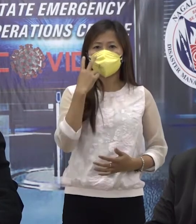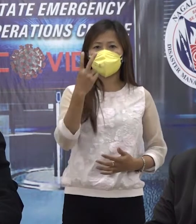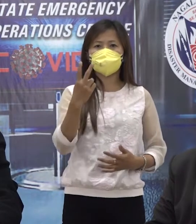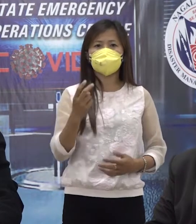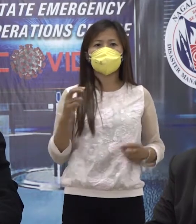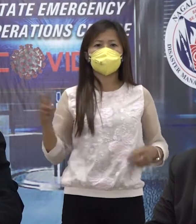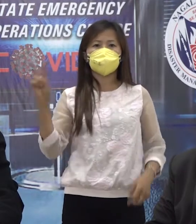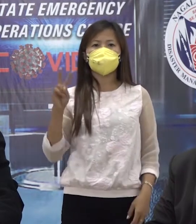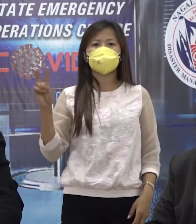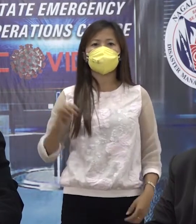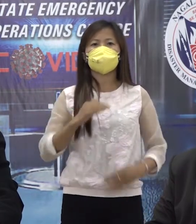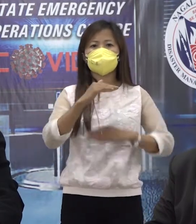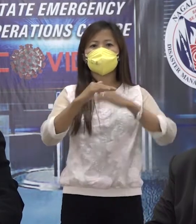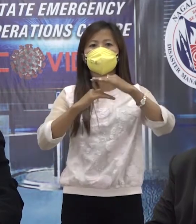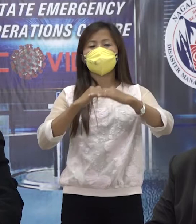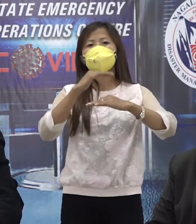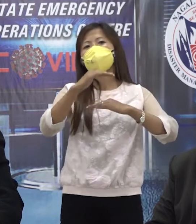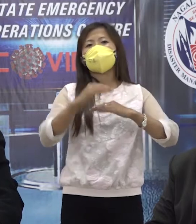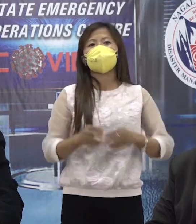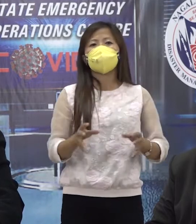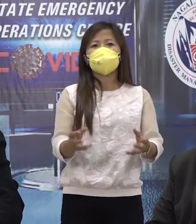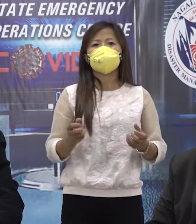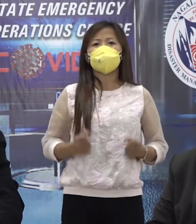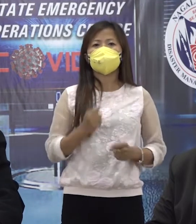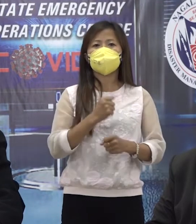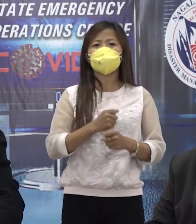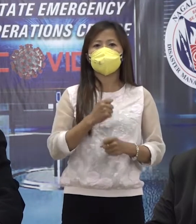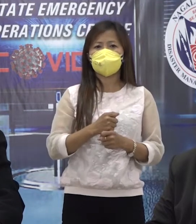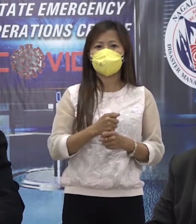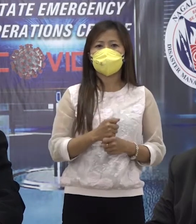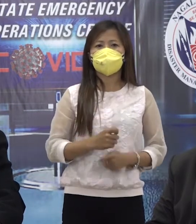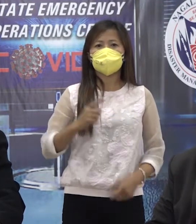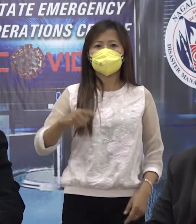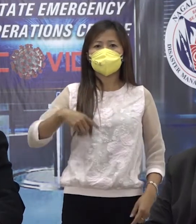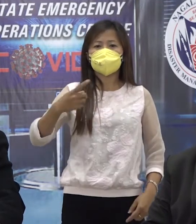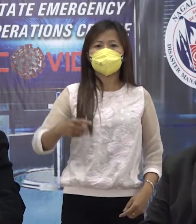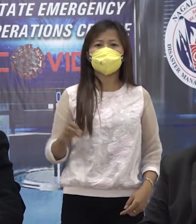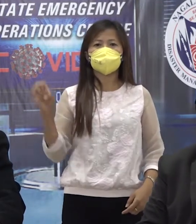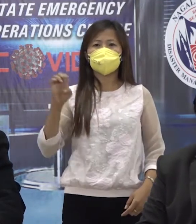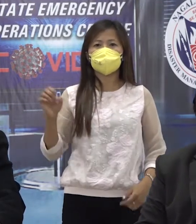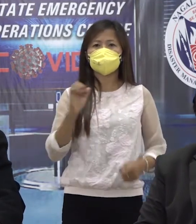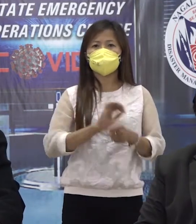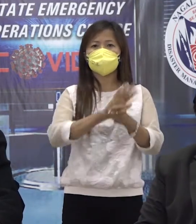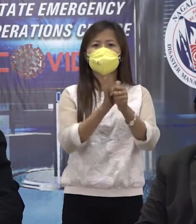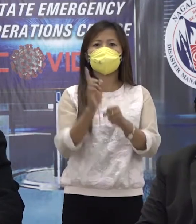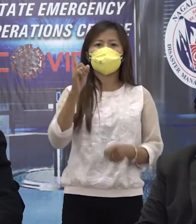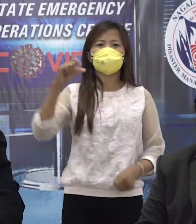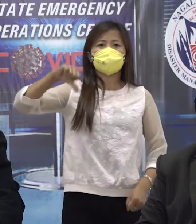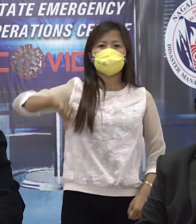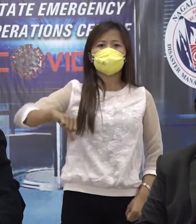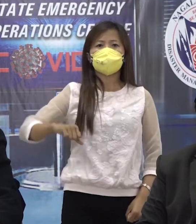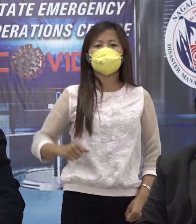of the various steps taken by the government since the emergence of